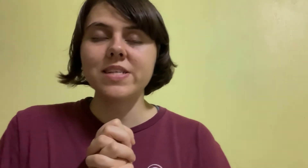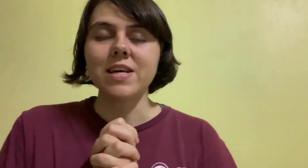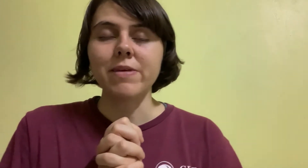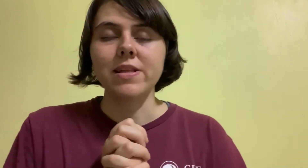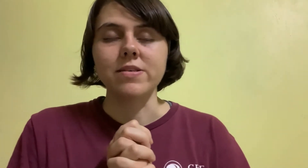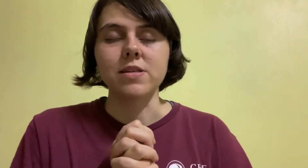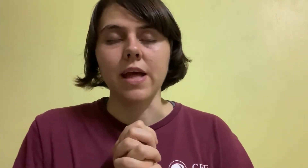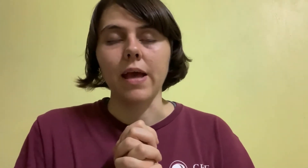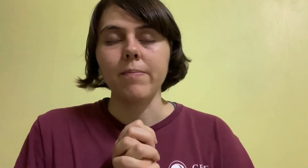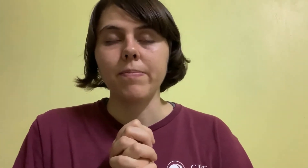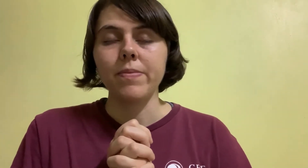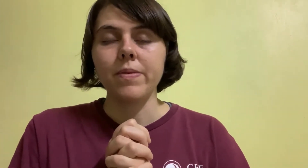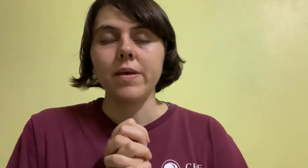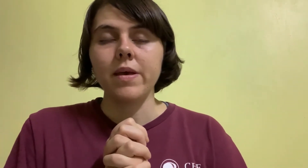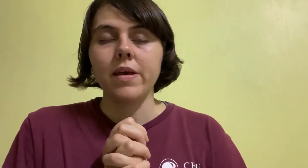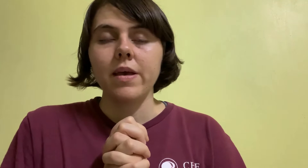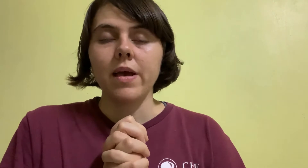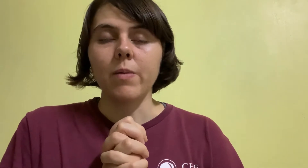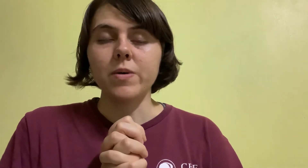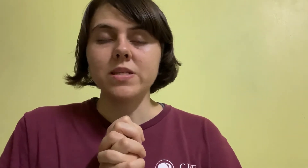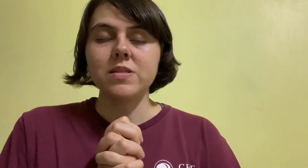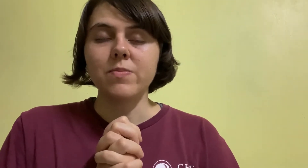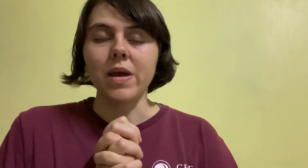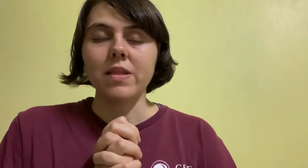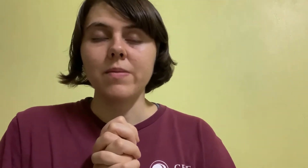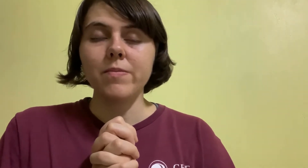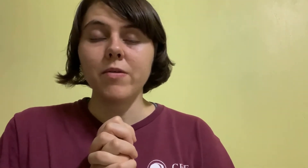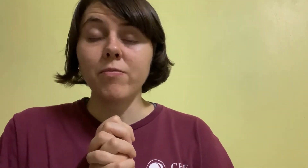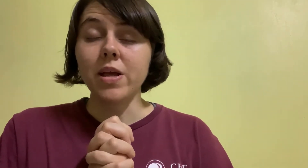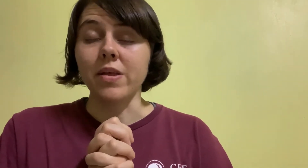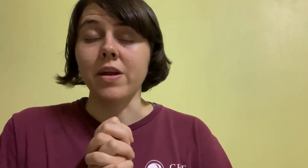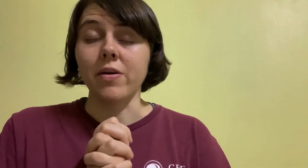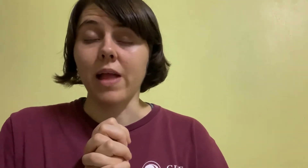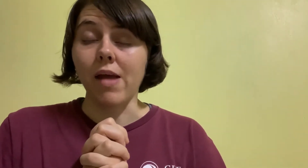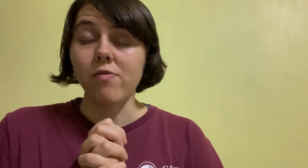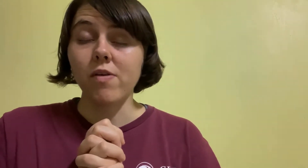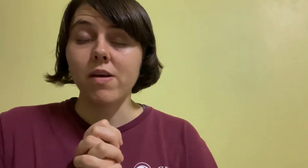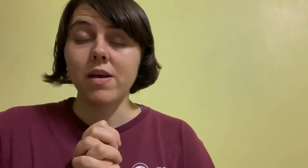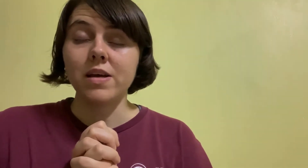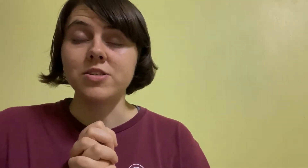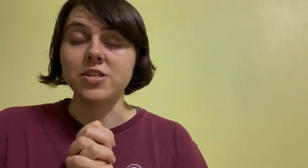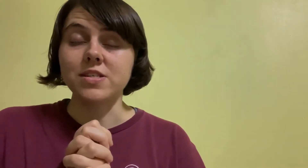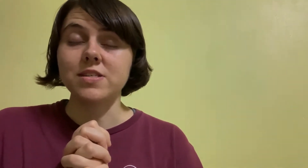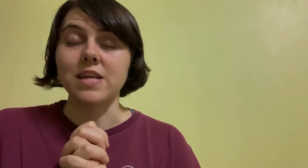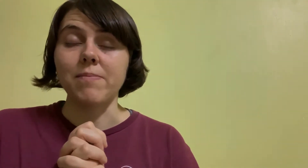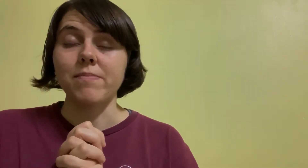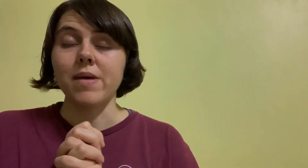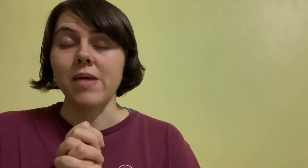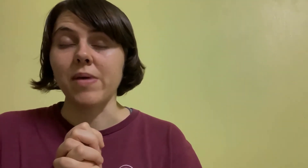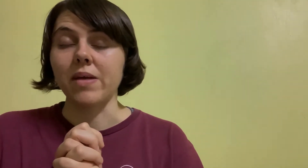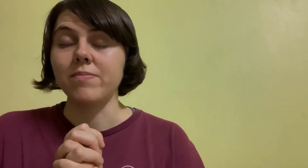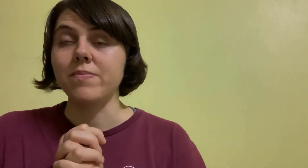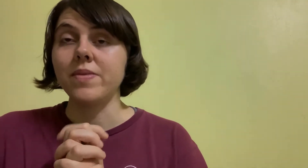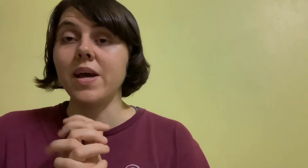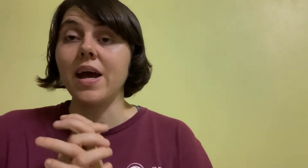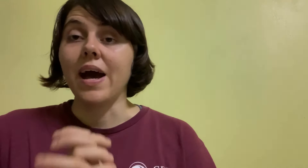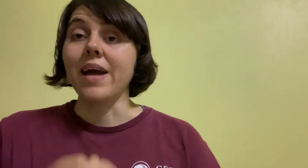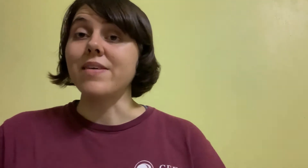that we learned today. Help us to make them real in our life. In Jesus' name, amen. I have